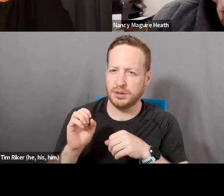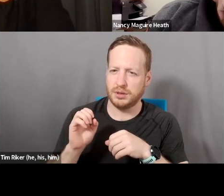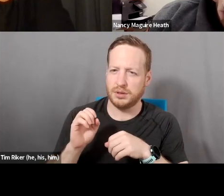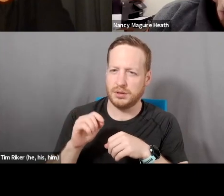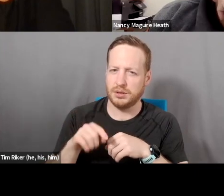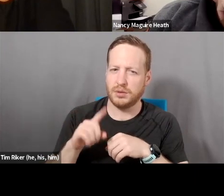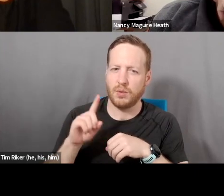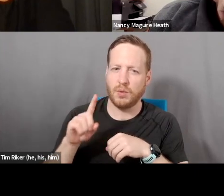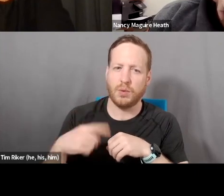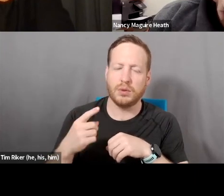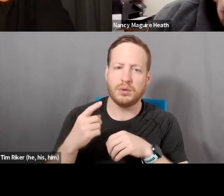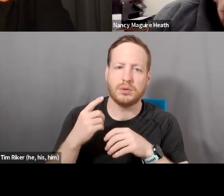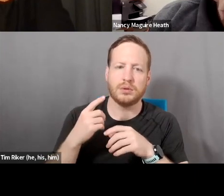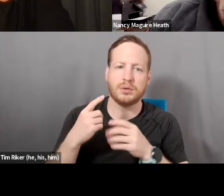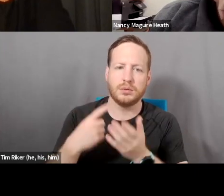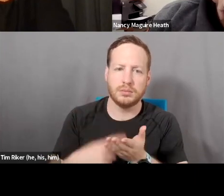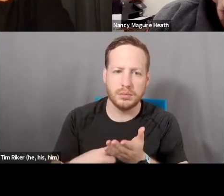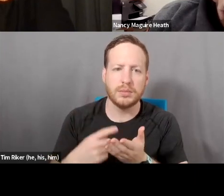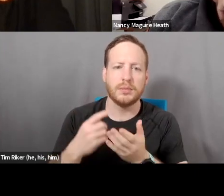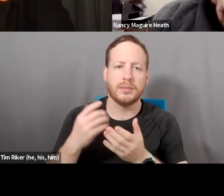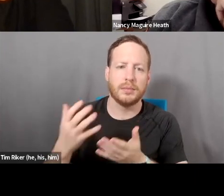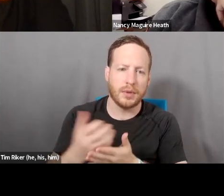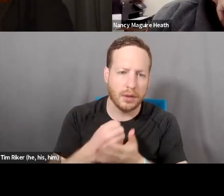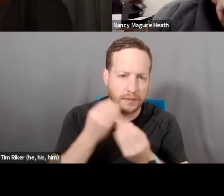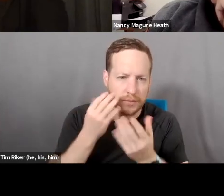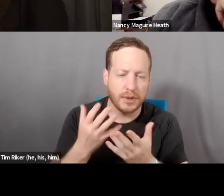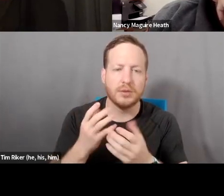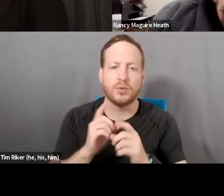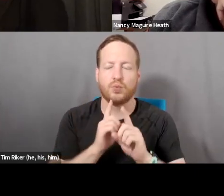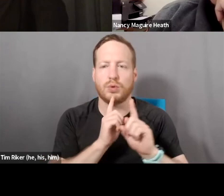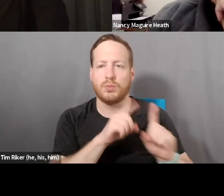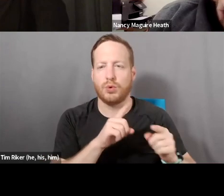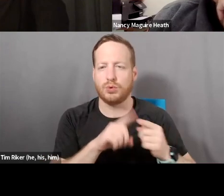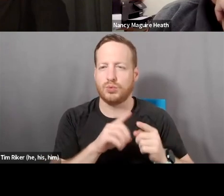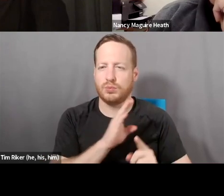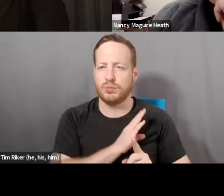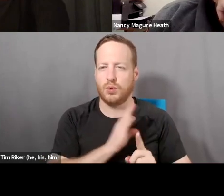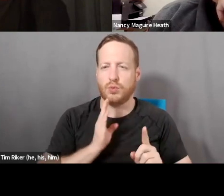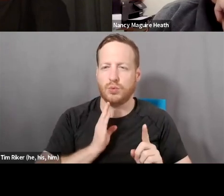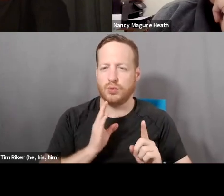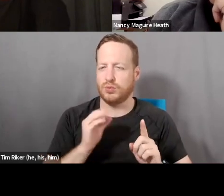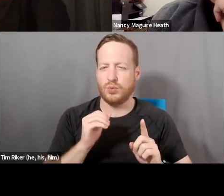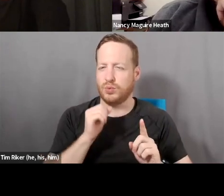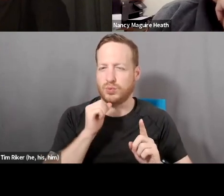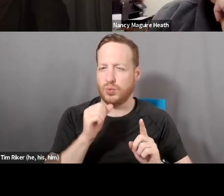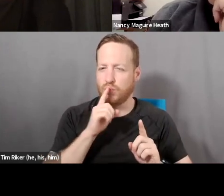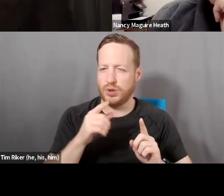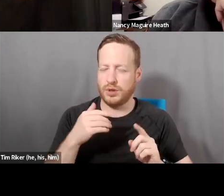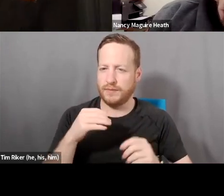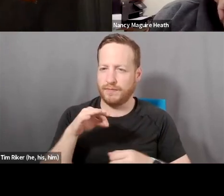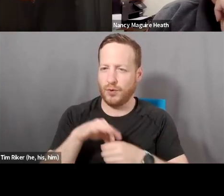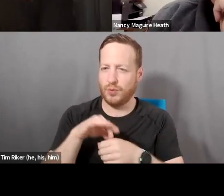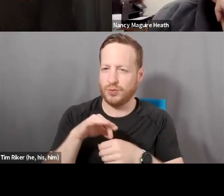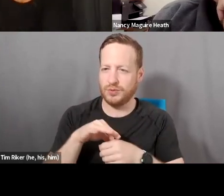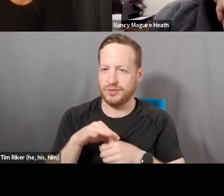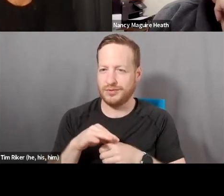So we don't need a quorum. We just need to discuss items, collect information and report that back to the full